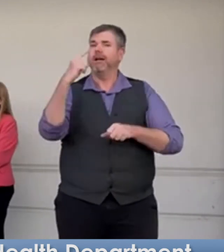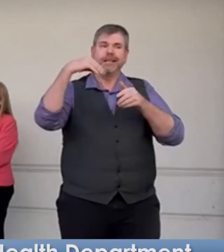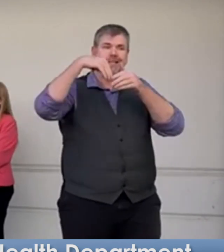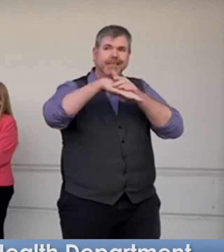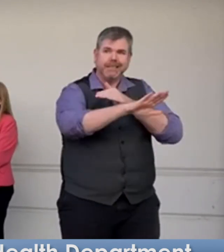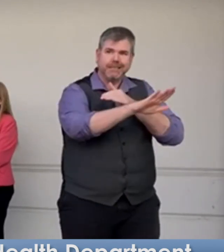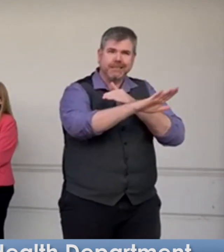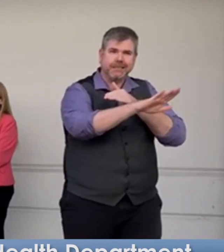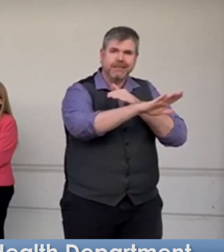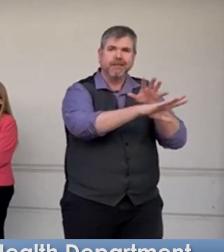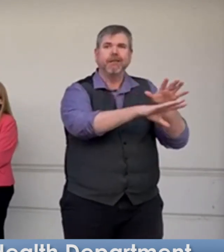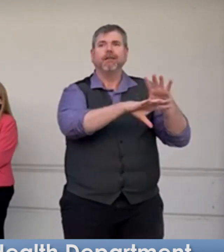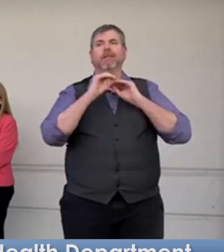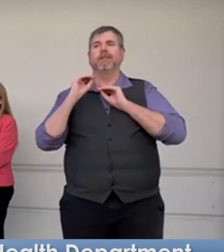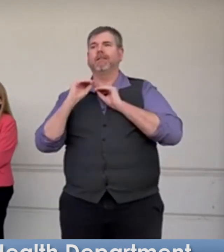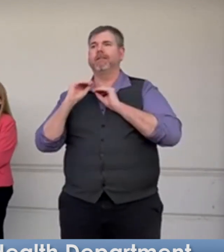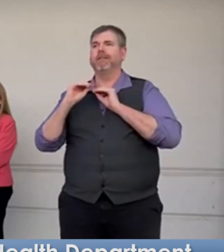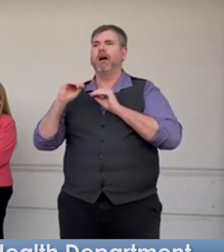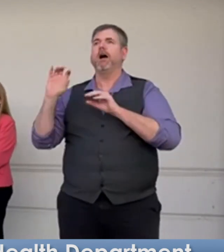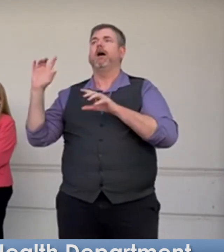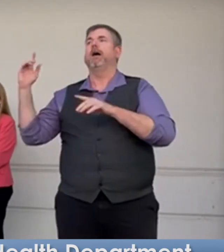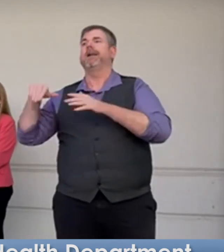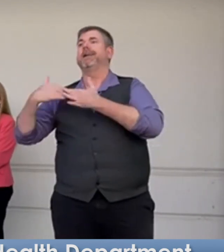that's required to be followed by those businesses.